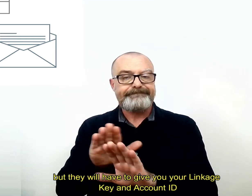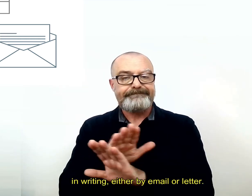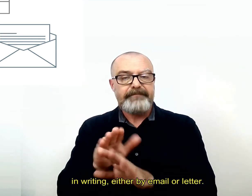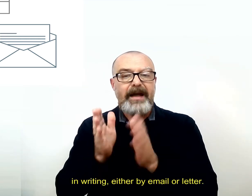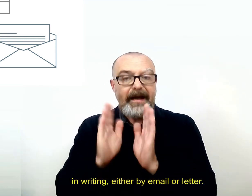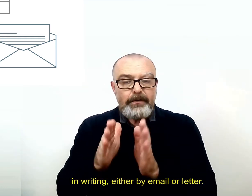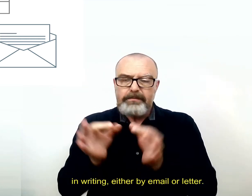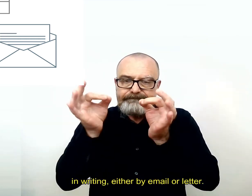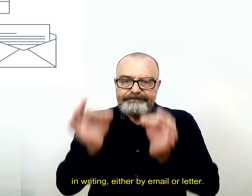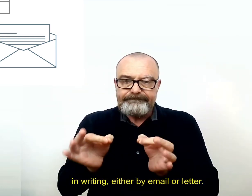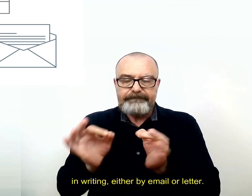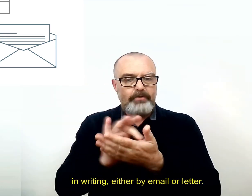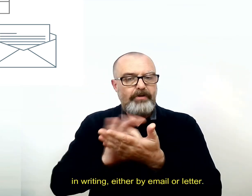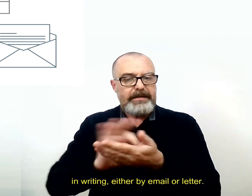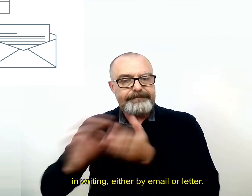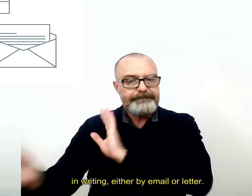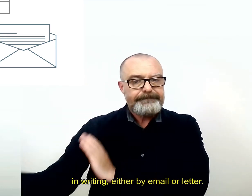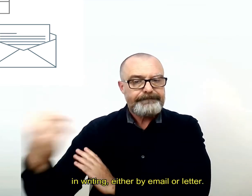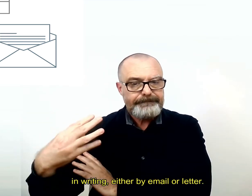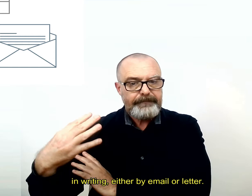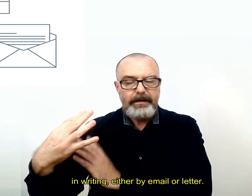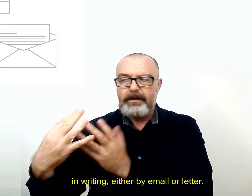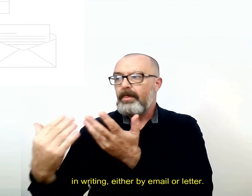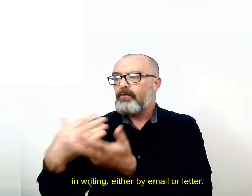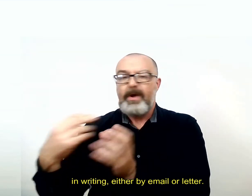writing, either by email or as a letter.